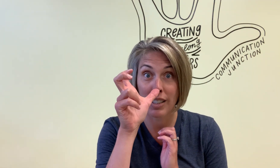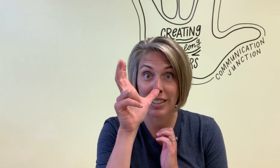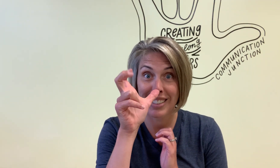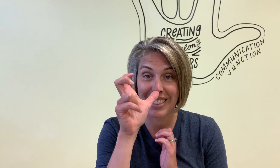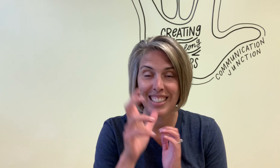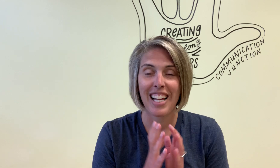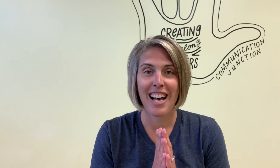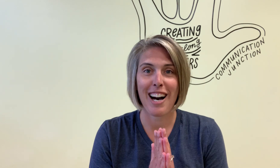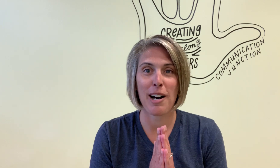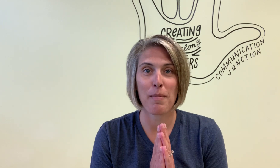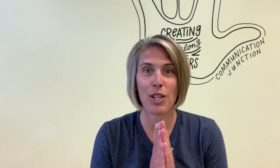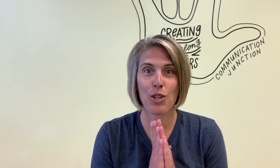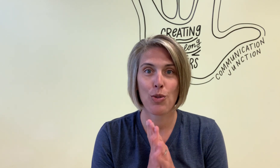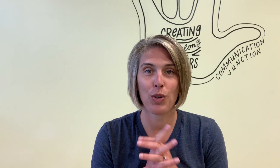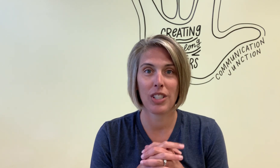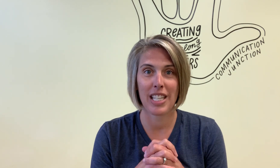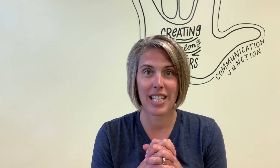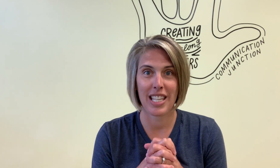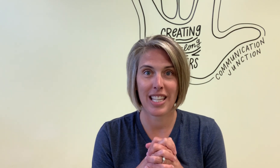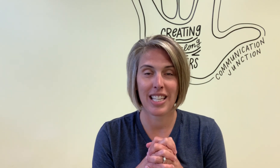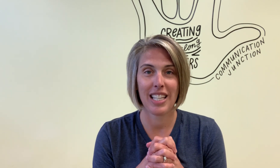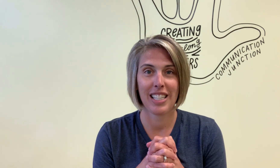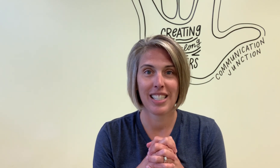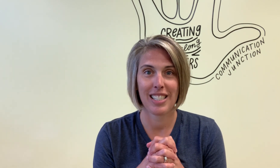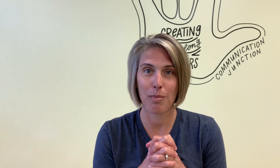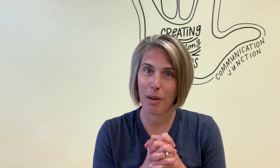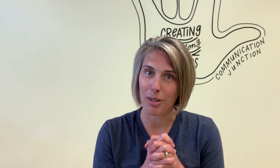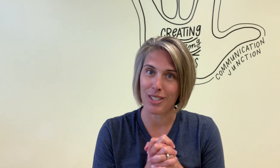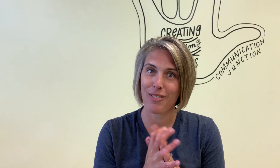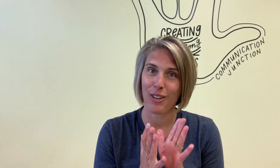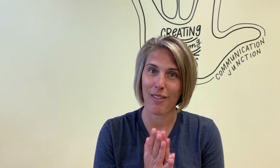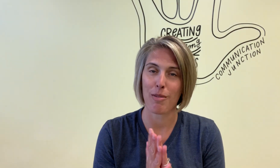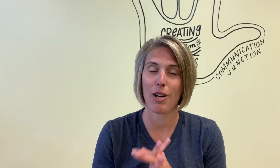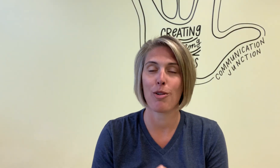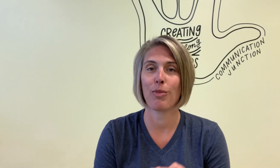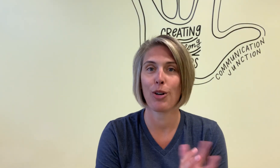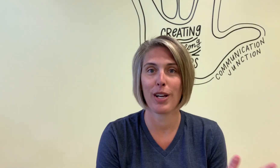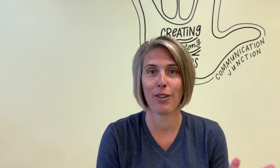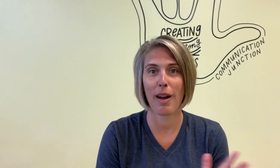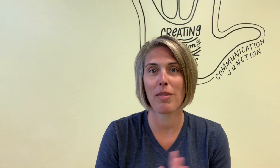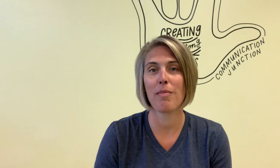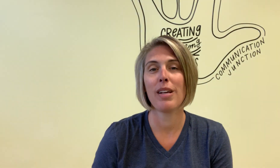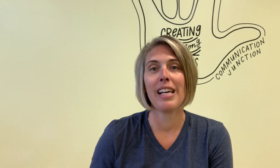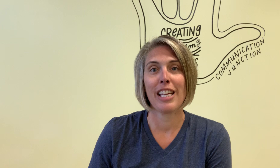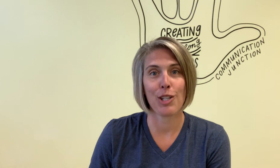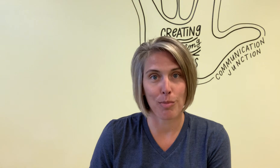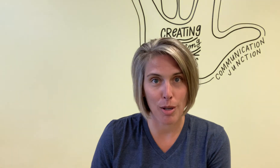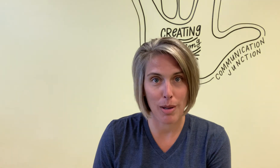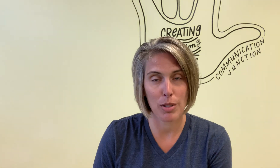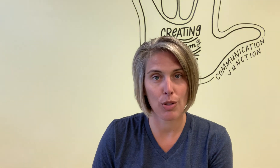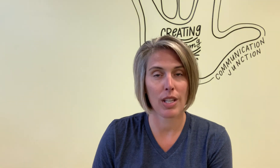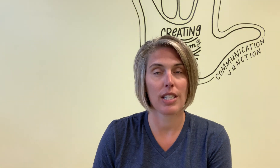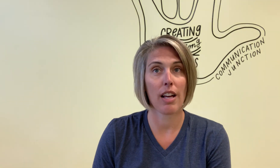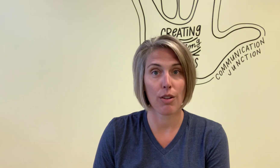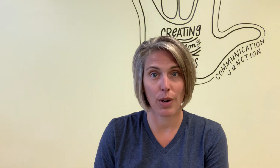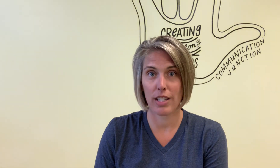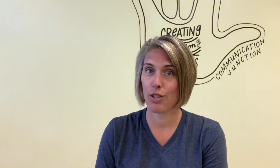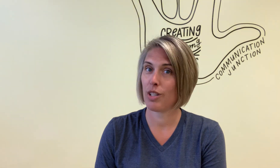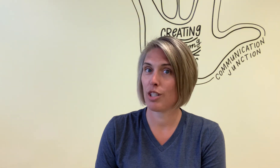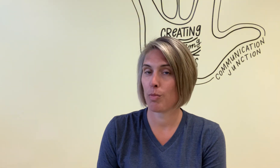bugs. You will need some bubbles. If you have them at home, go ahead and grab them, and you can blow bubbles with us. Otherwise, you can just